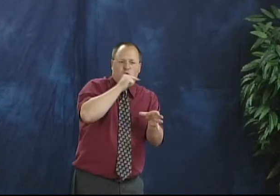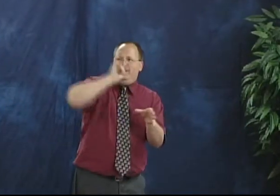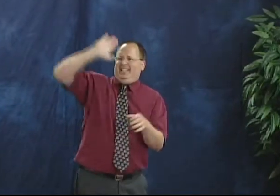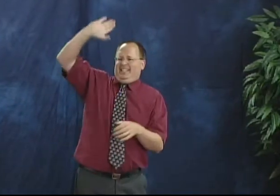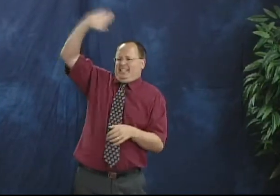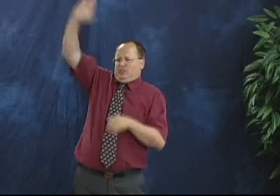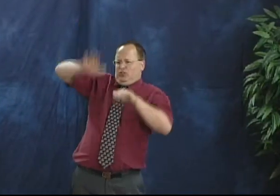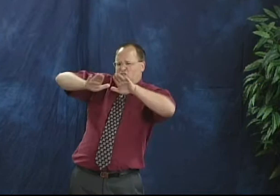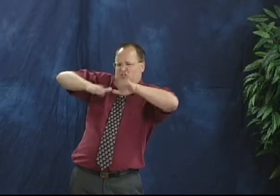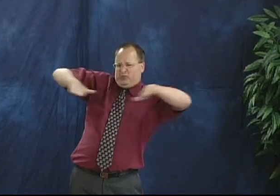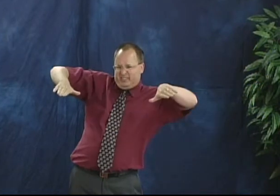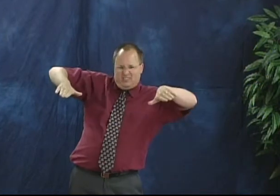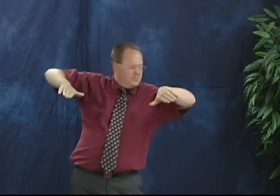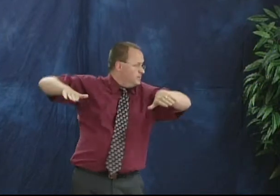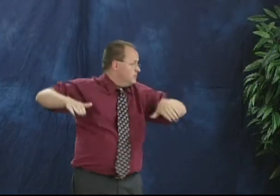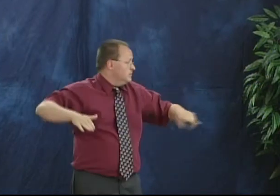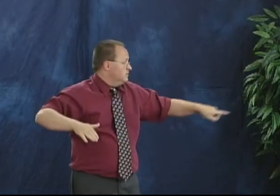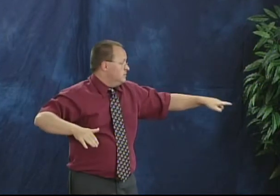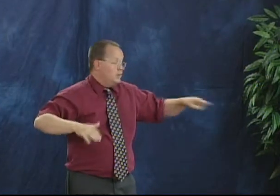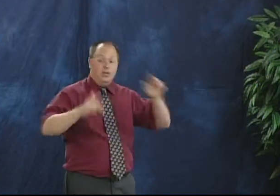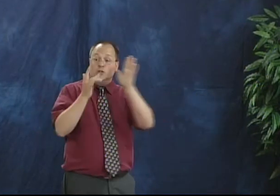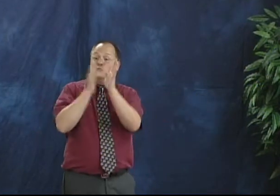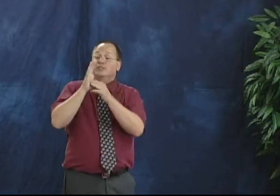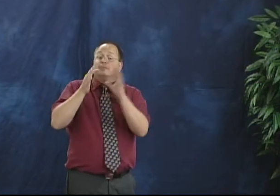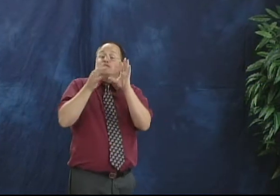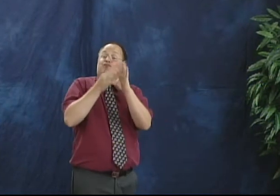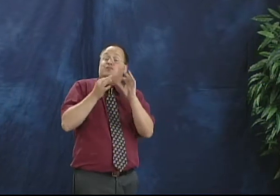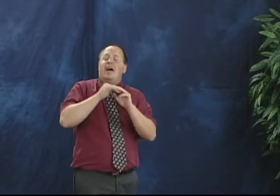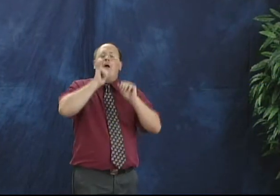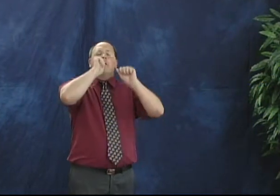It only applies to those who are God's children.